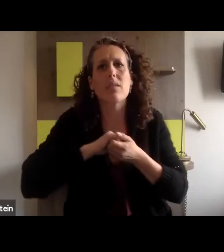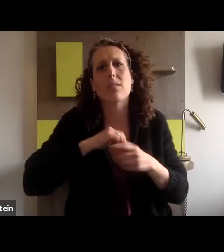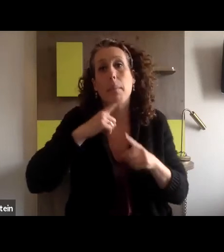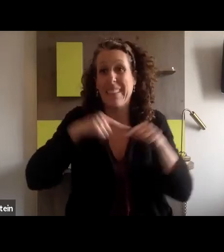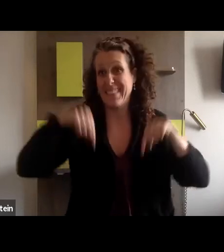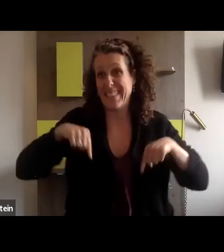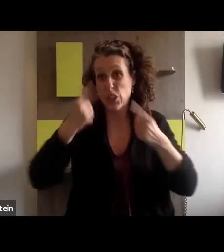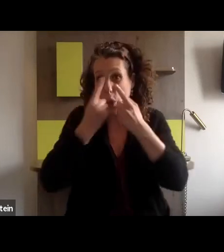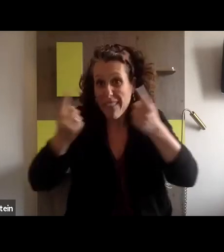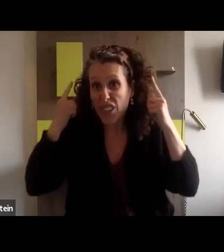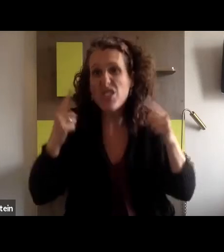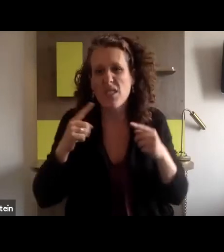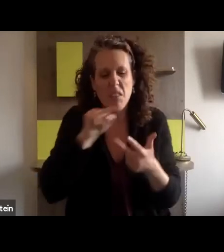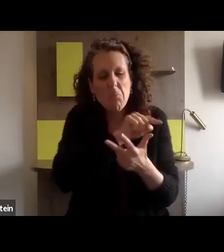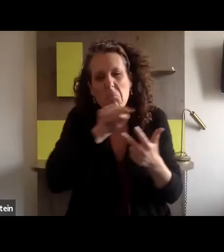university.